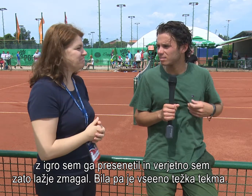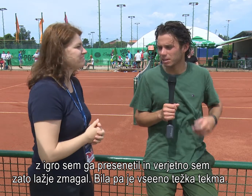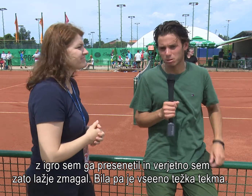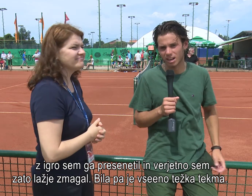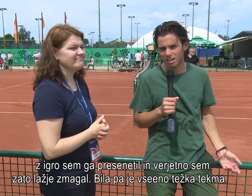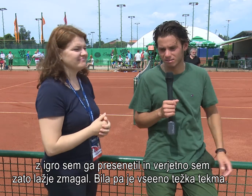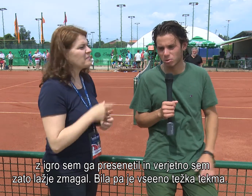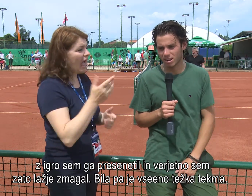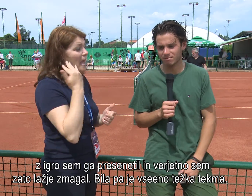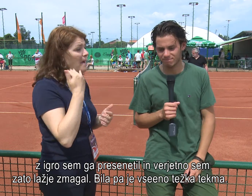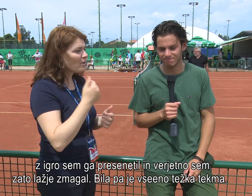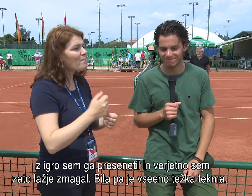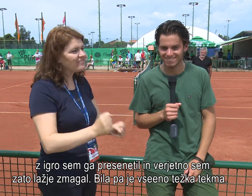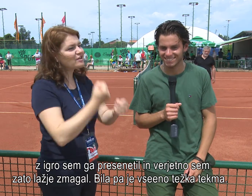But it was a hard win.